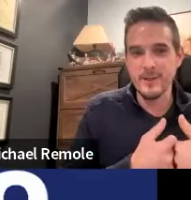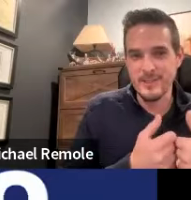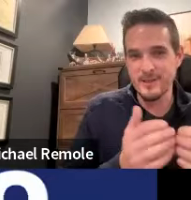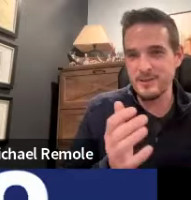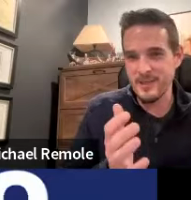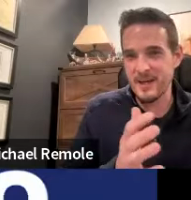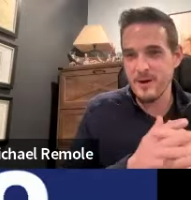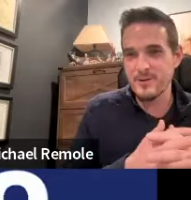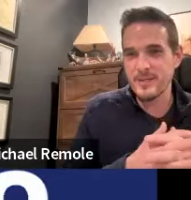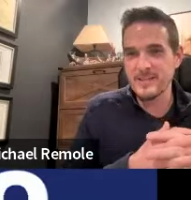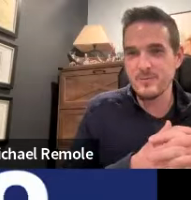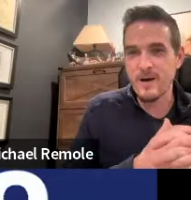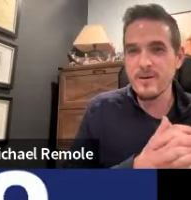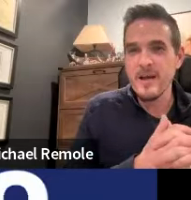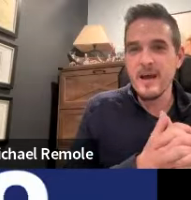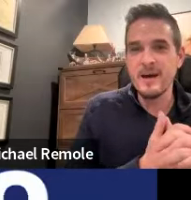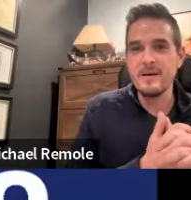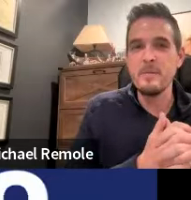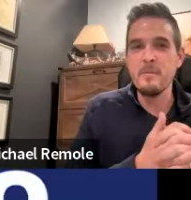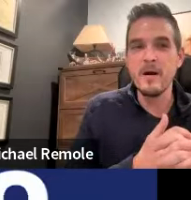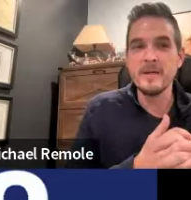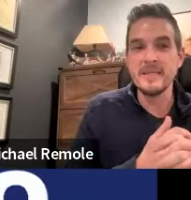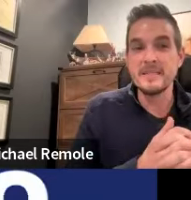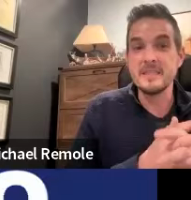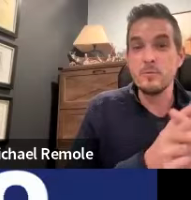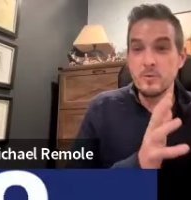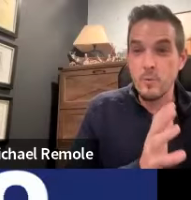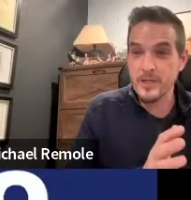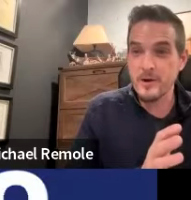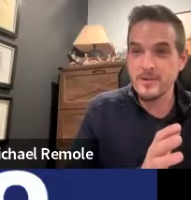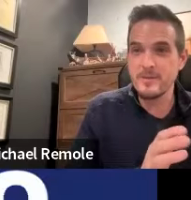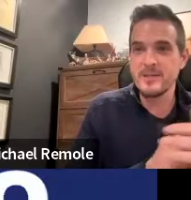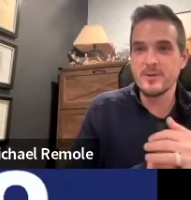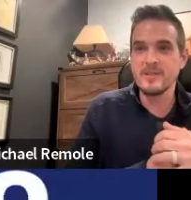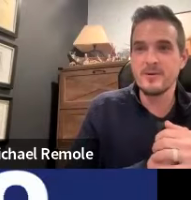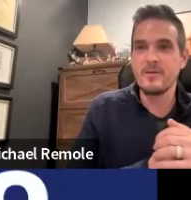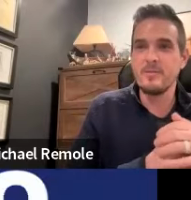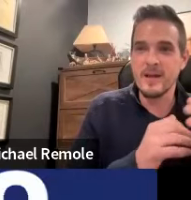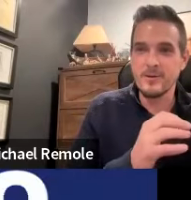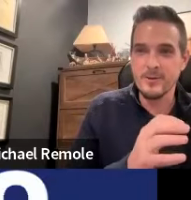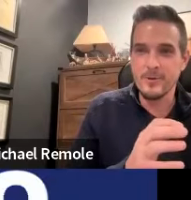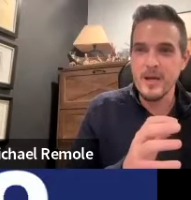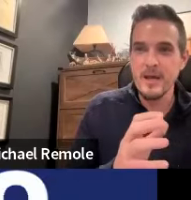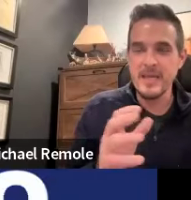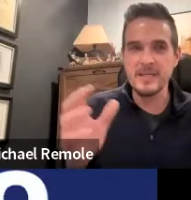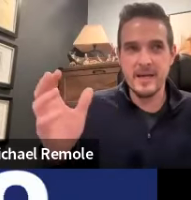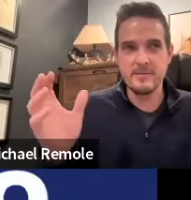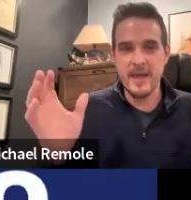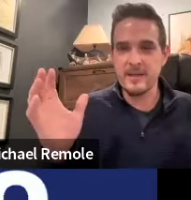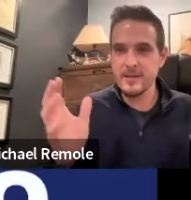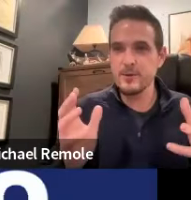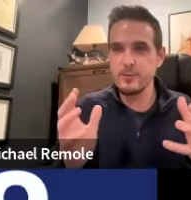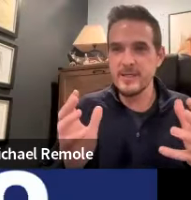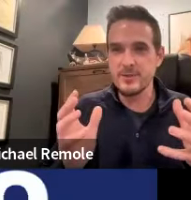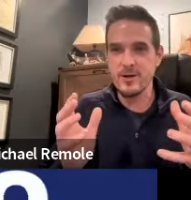I fell in the high moderate as well. Mom was working hard to manage her mental health, but I also in kind